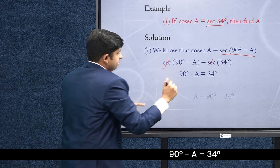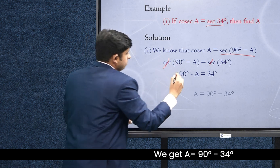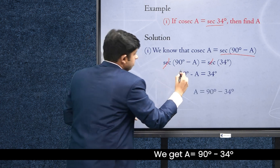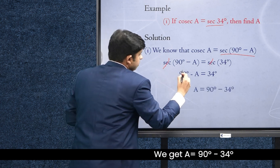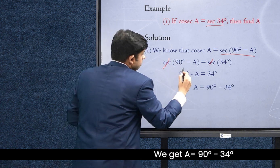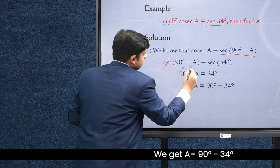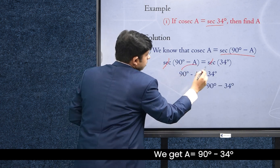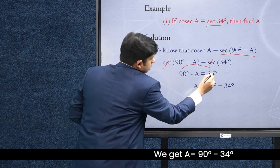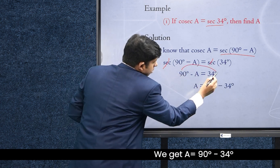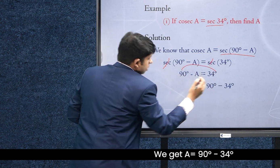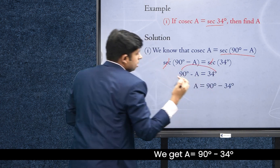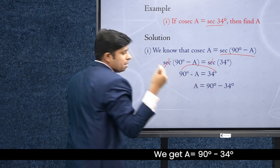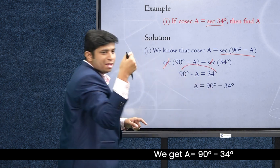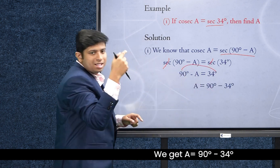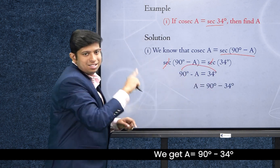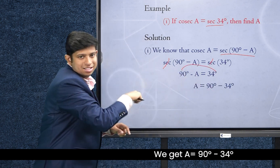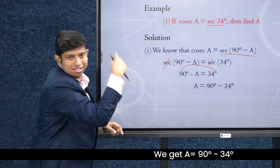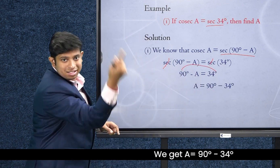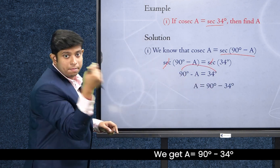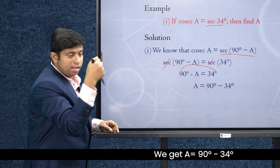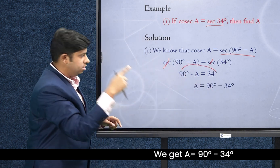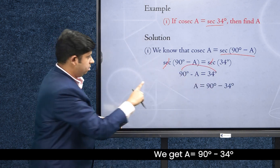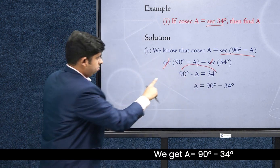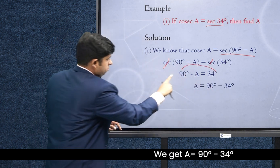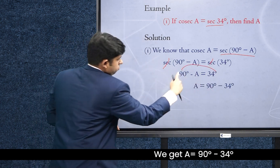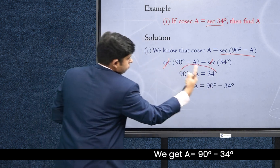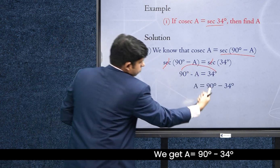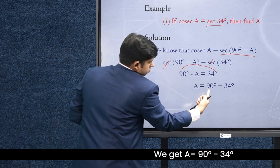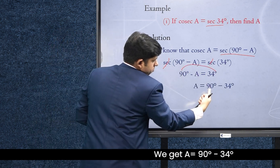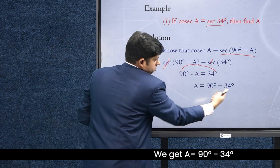We get A is equal to 90 degrees minus 34 degrees.